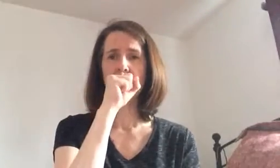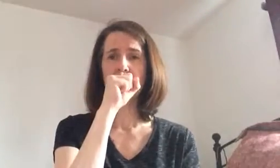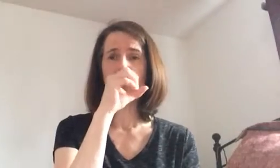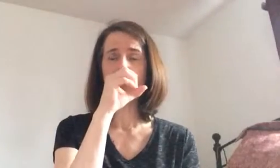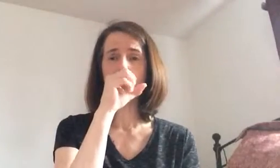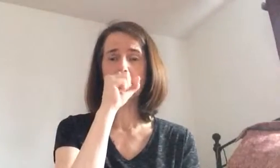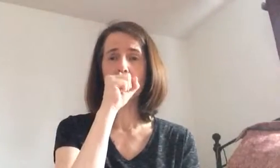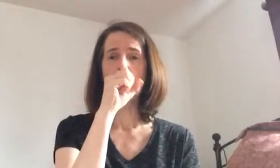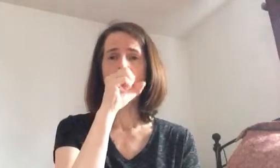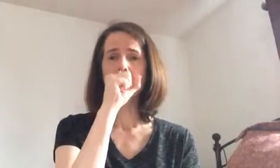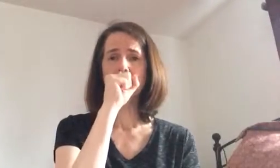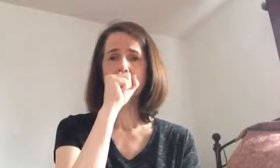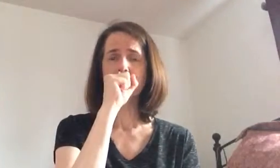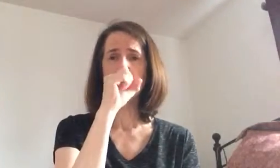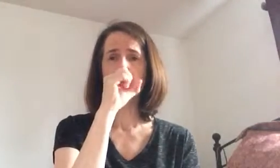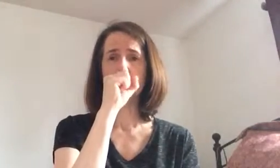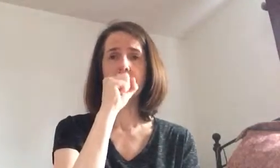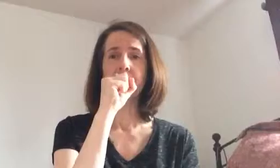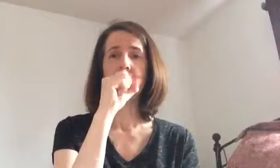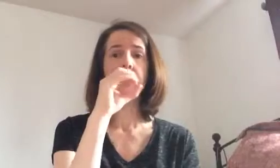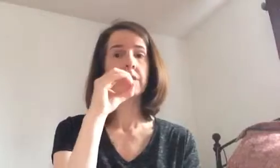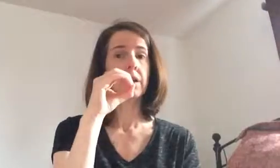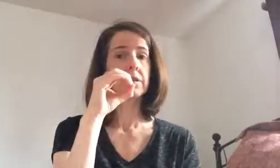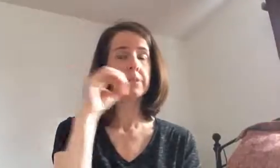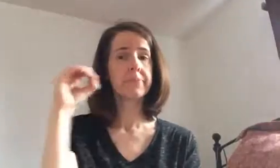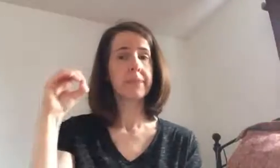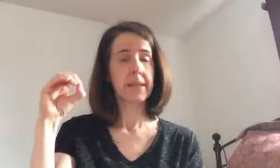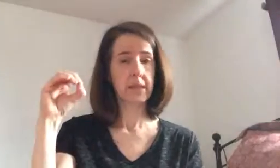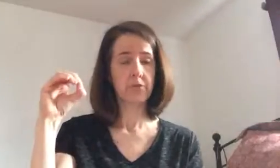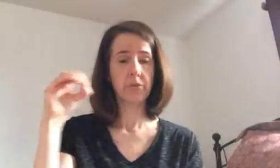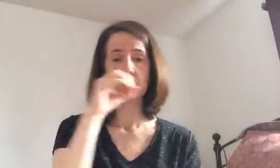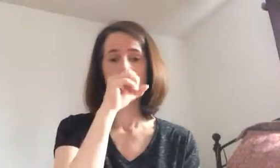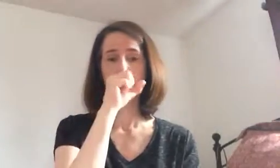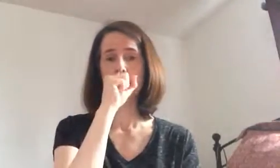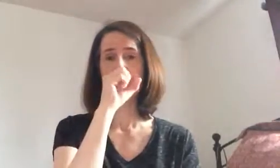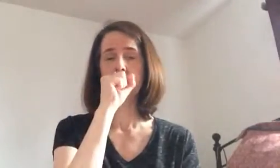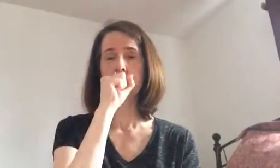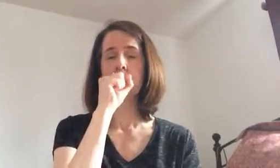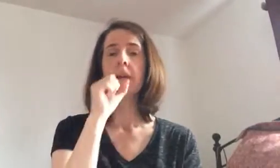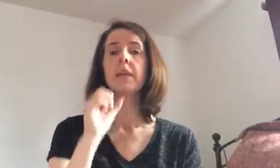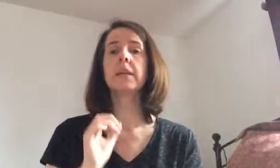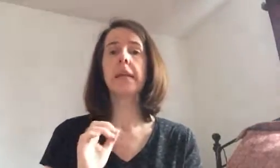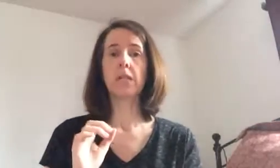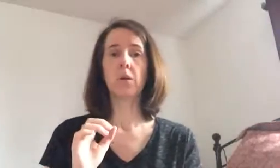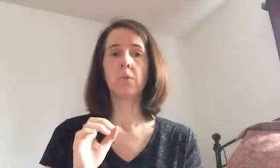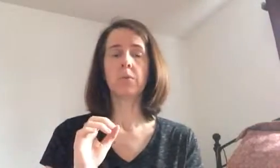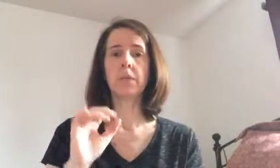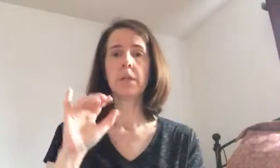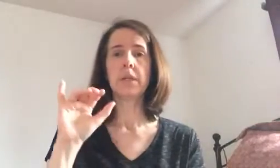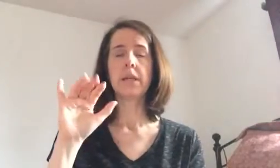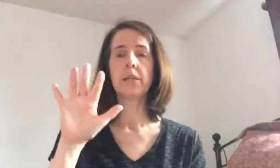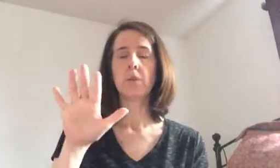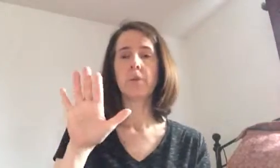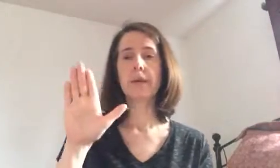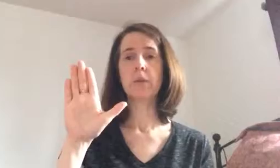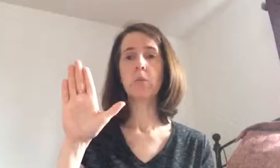squeeze the juice in. Orange. This is the color and the fruit, orange. Yellow, we make a